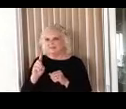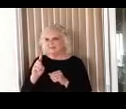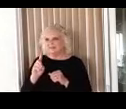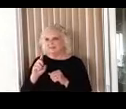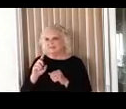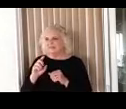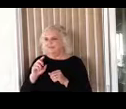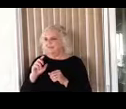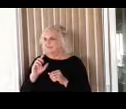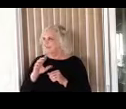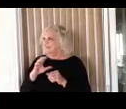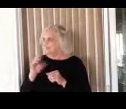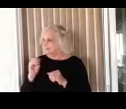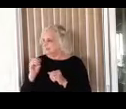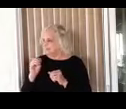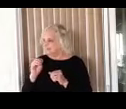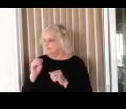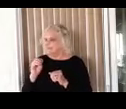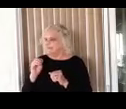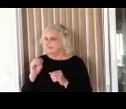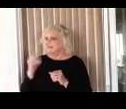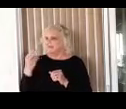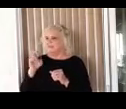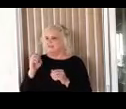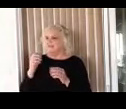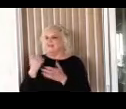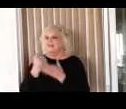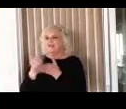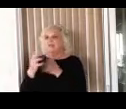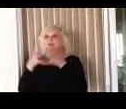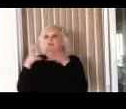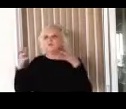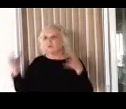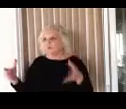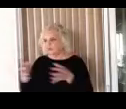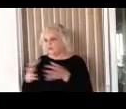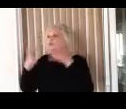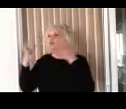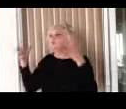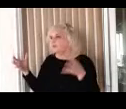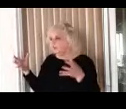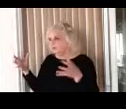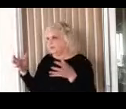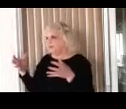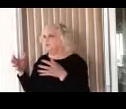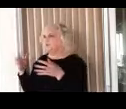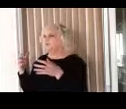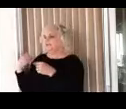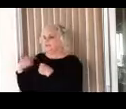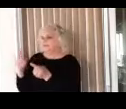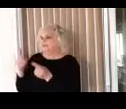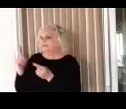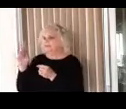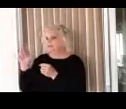we call him. So he has been helped a lot since Dad has passed.